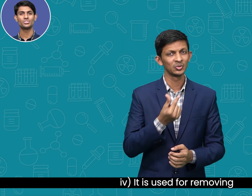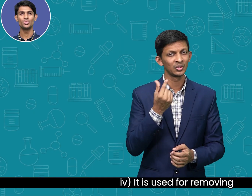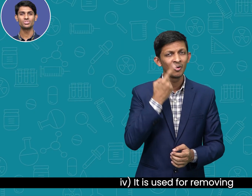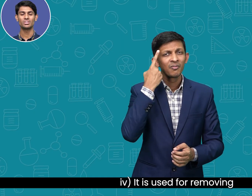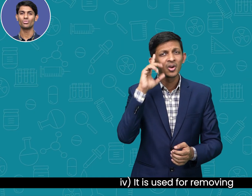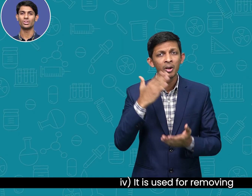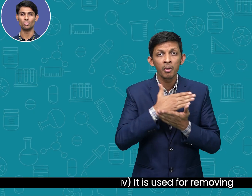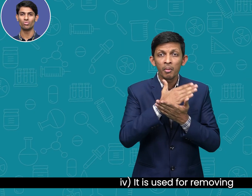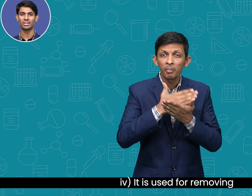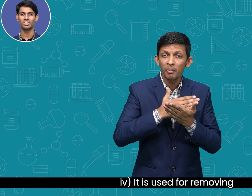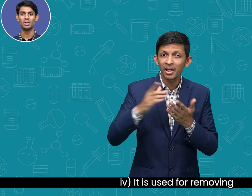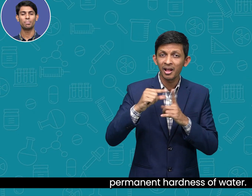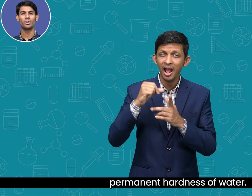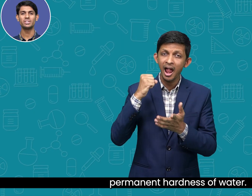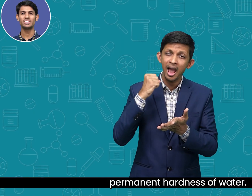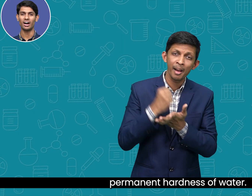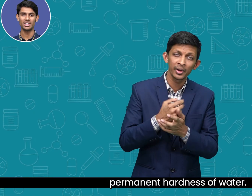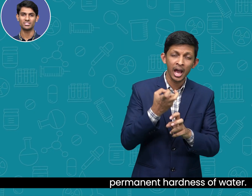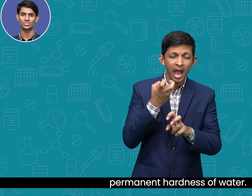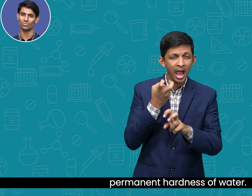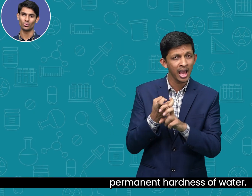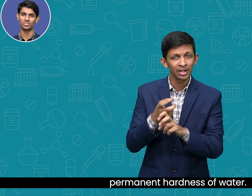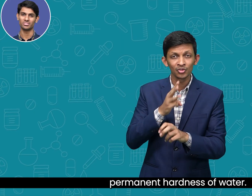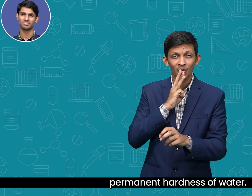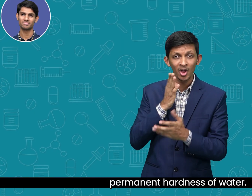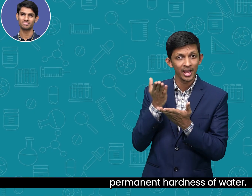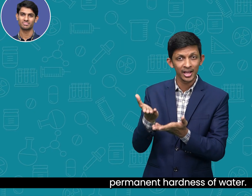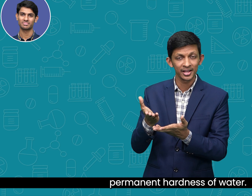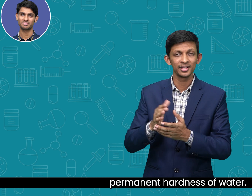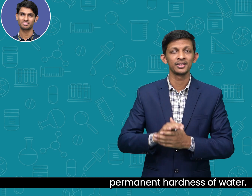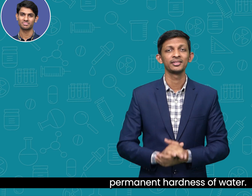It is used for removing permanent hardness of water.